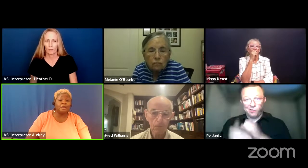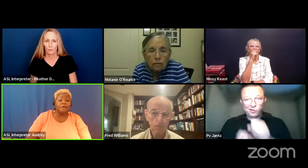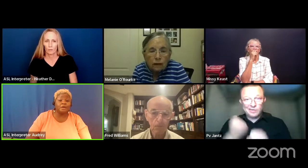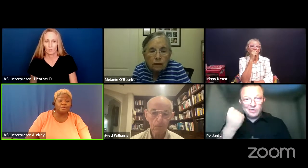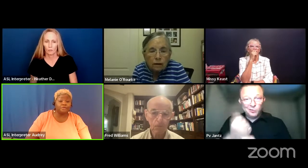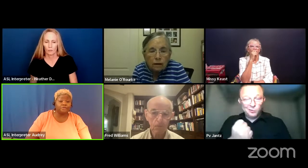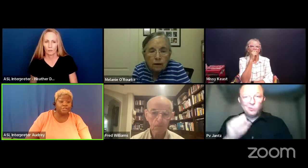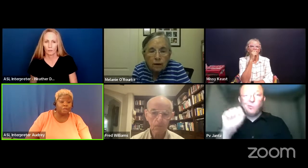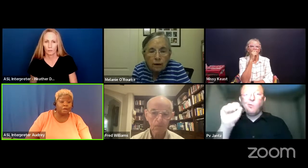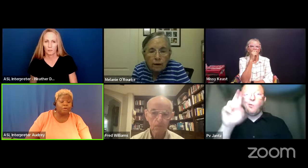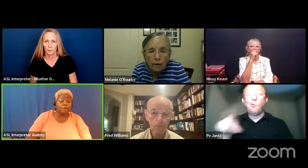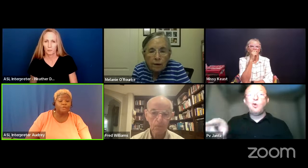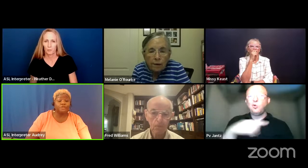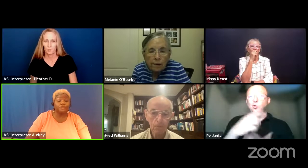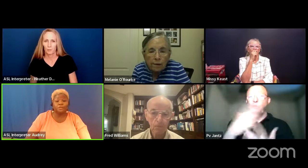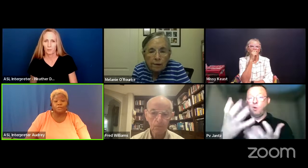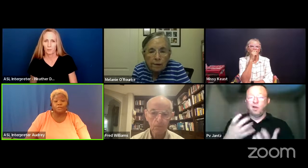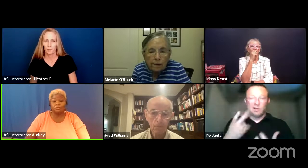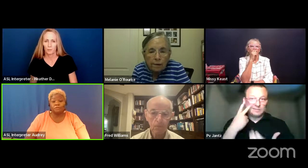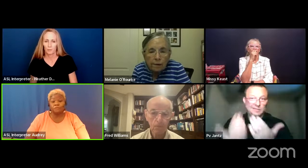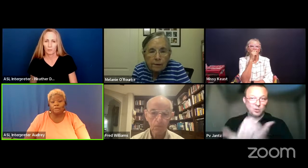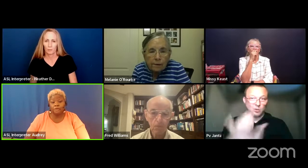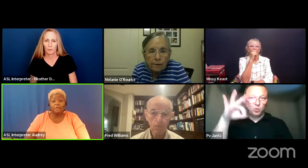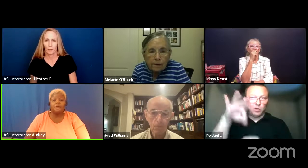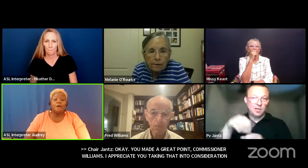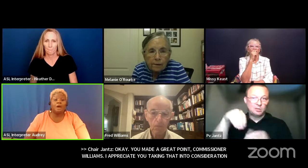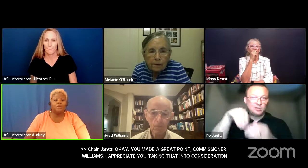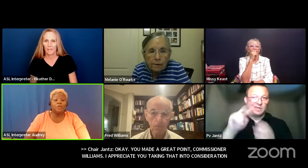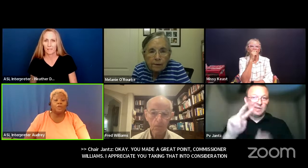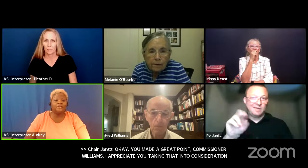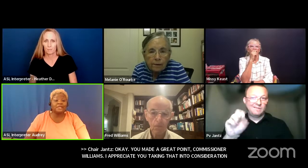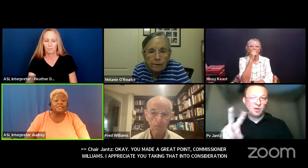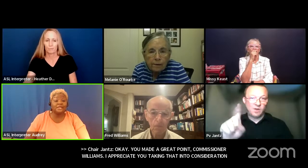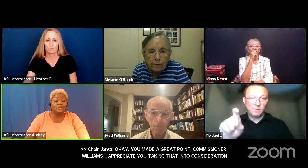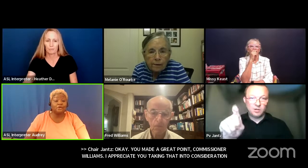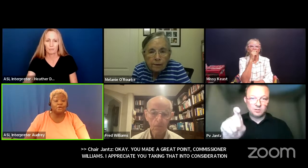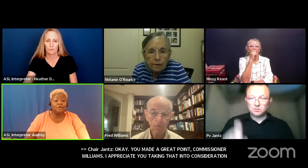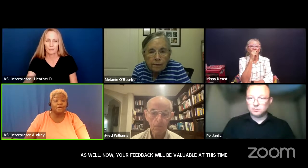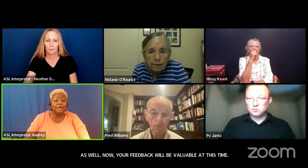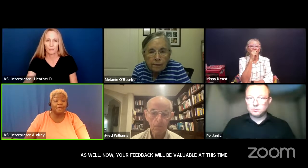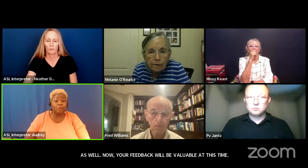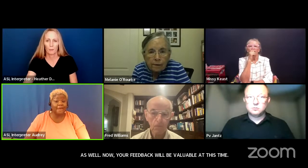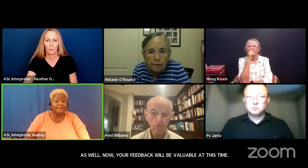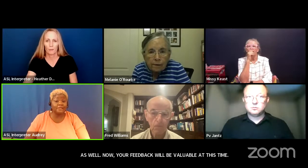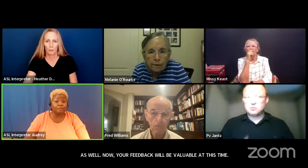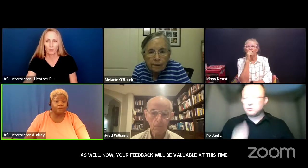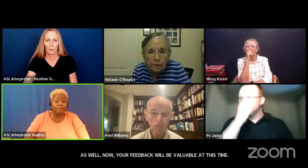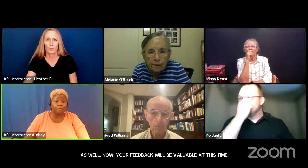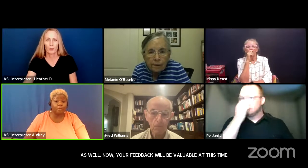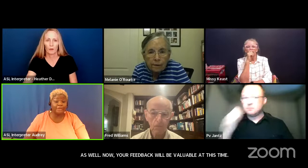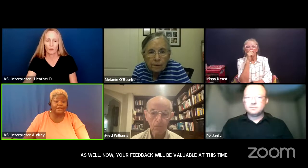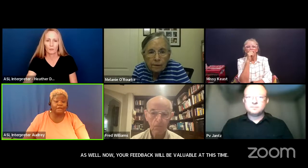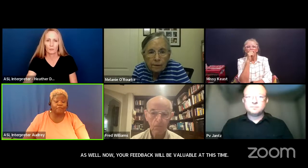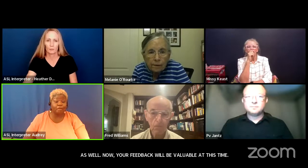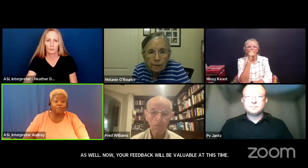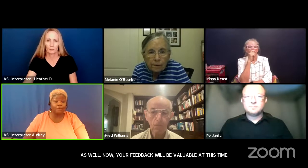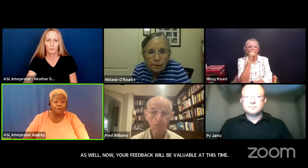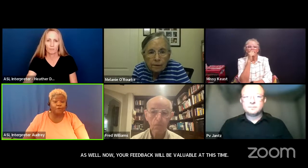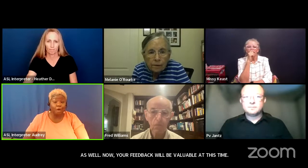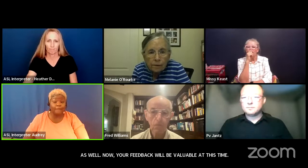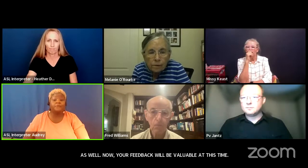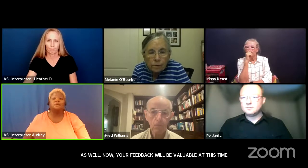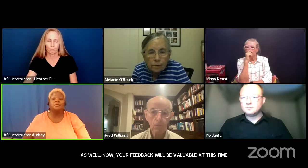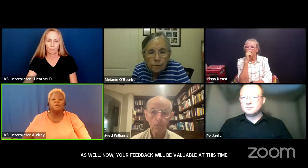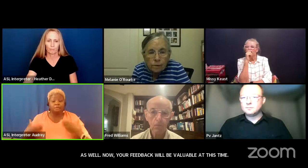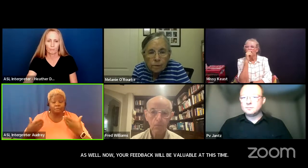time. Commissioner Cinco, Commissioner, are you willing to continue and wait until November where we take a formal